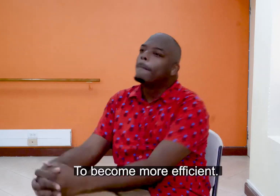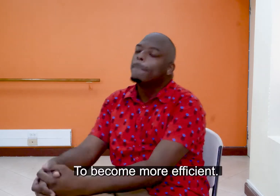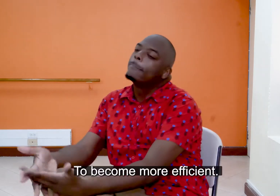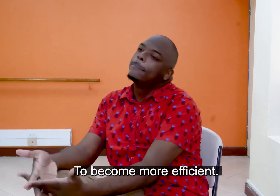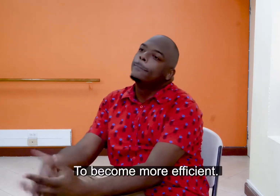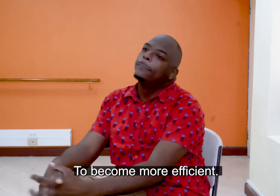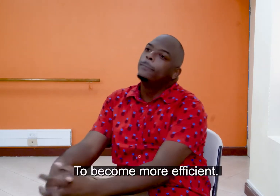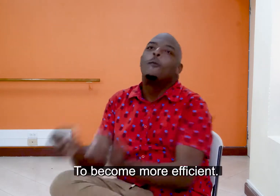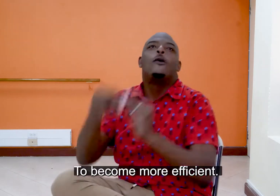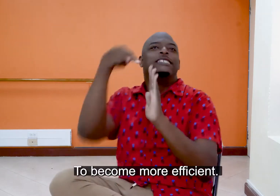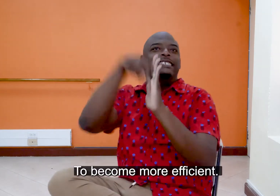become more efficient. Okay.